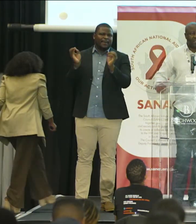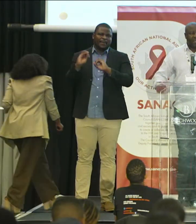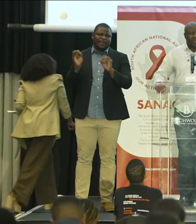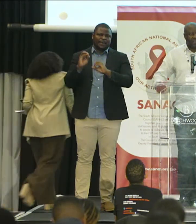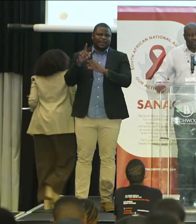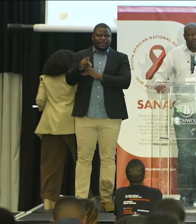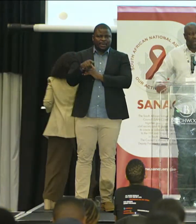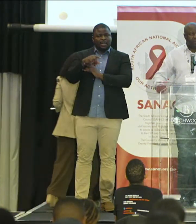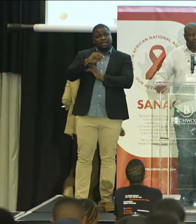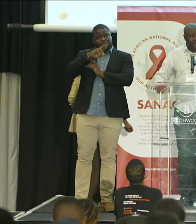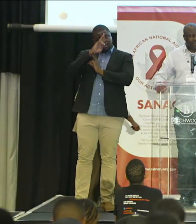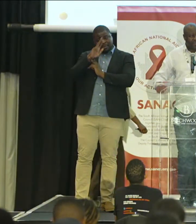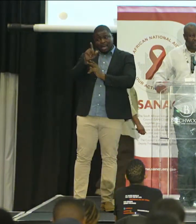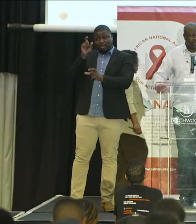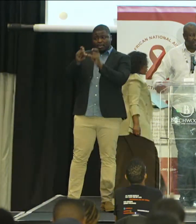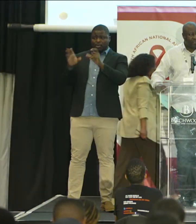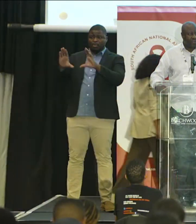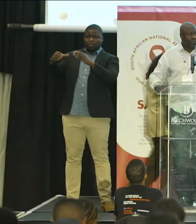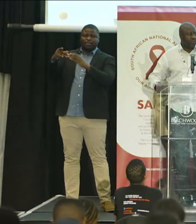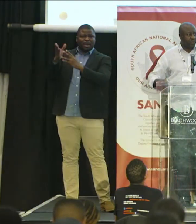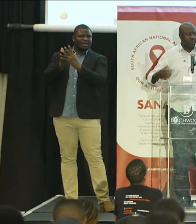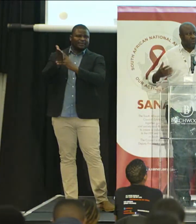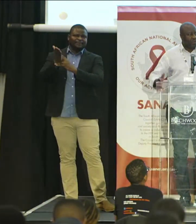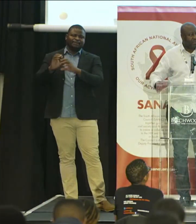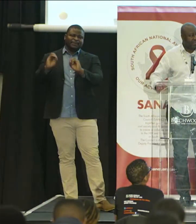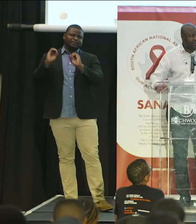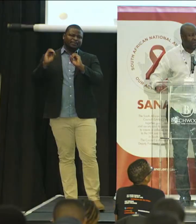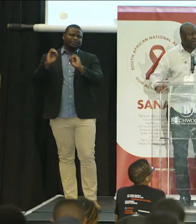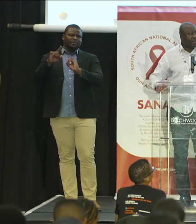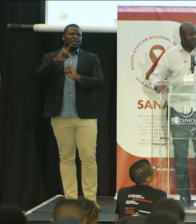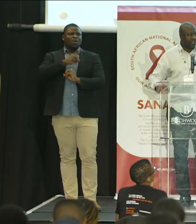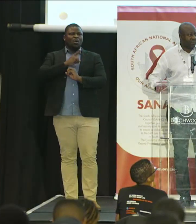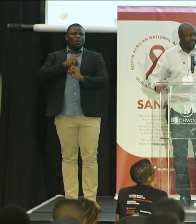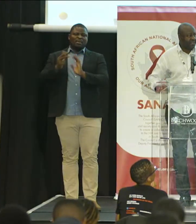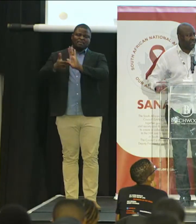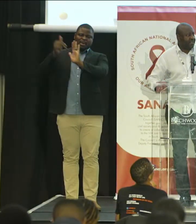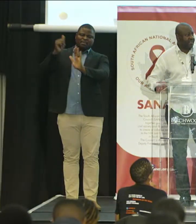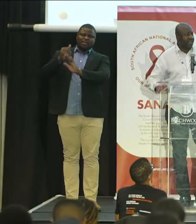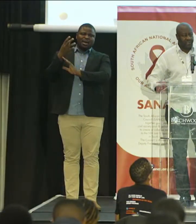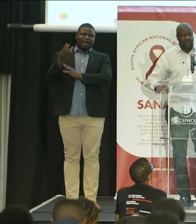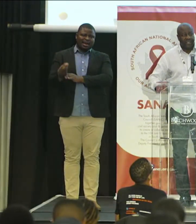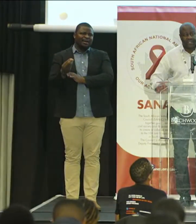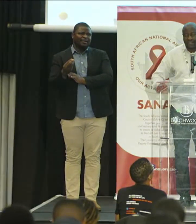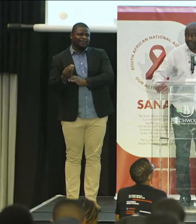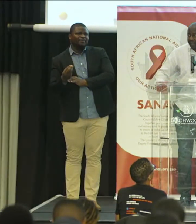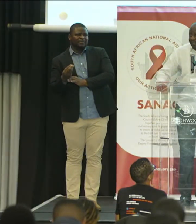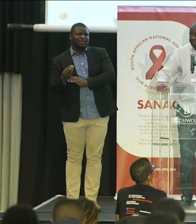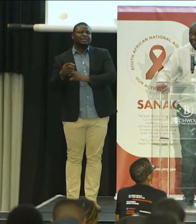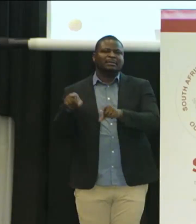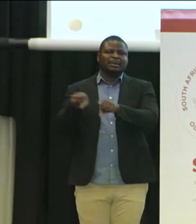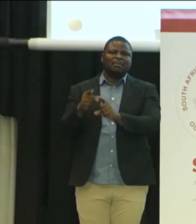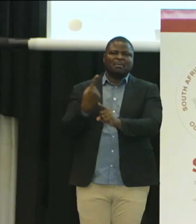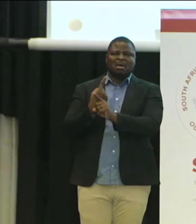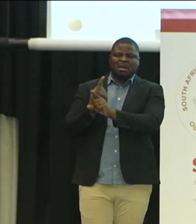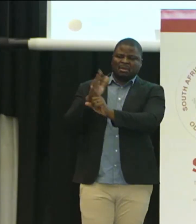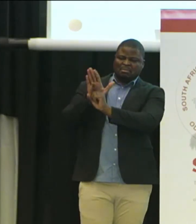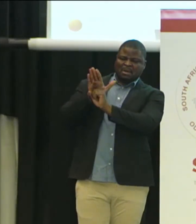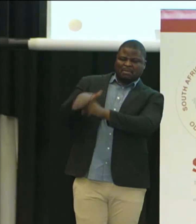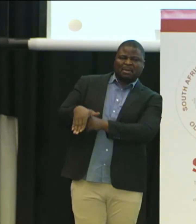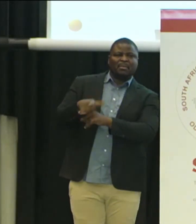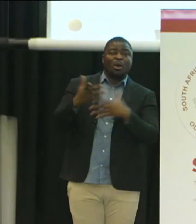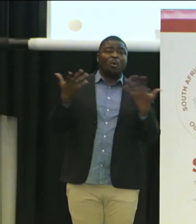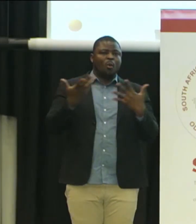populations, they don't have access due to stigma, which is persistent, as well as discrimination within the